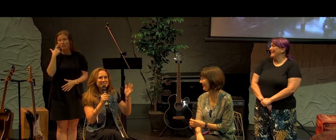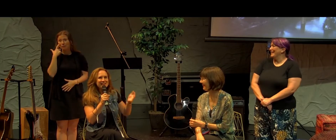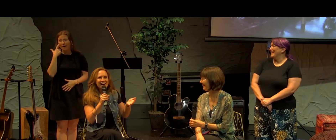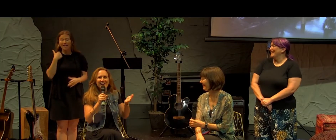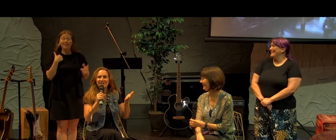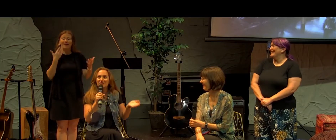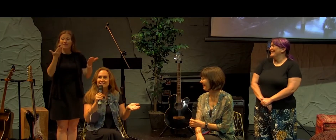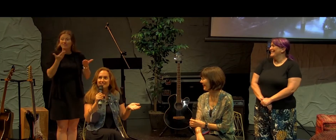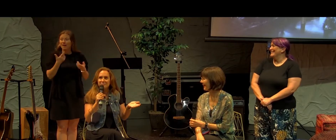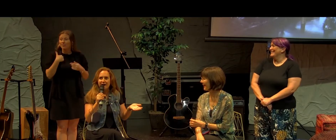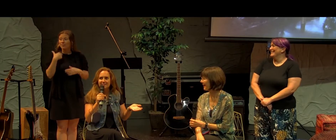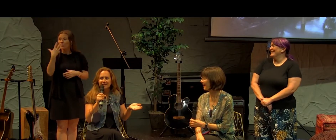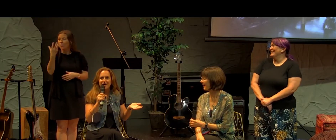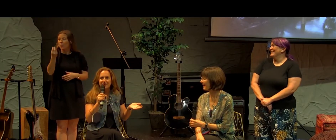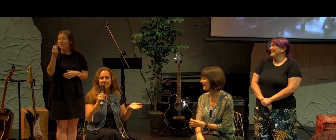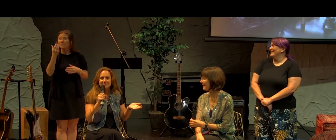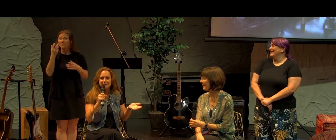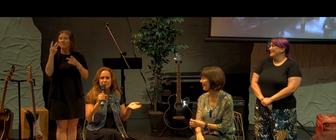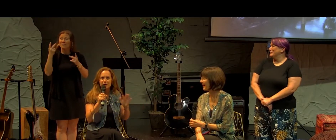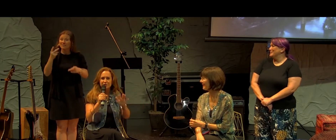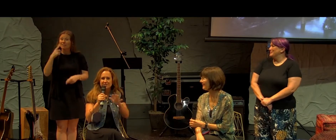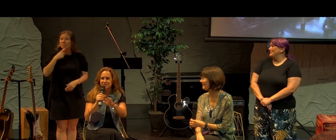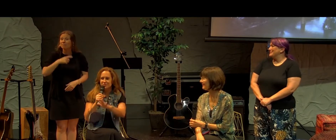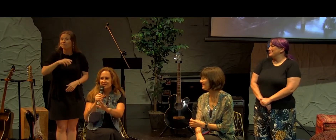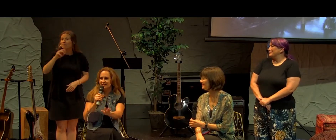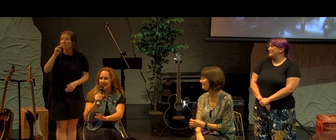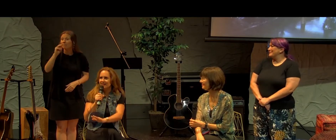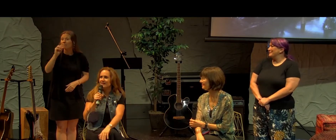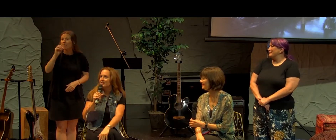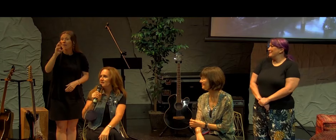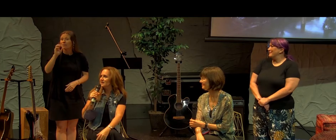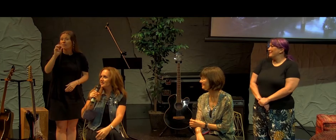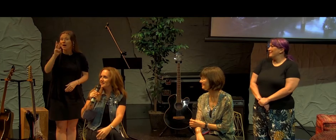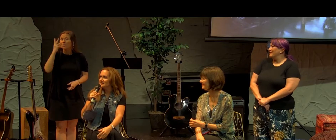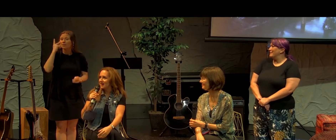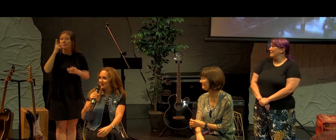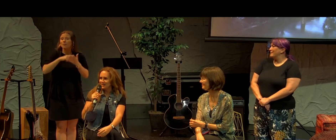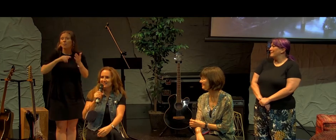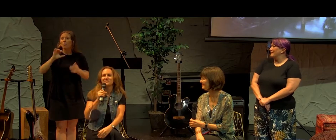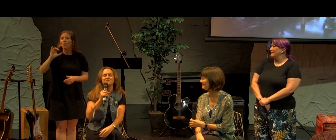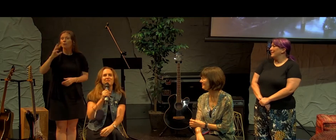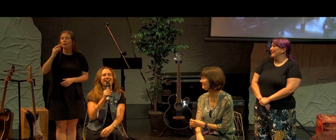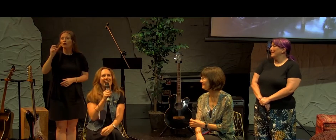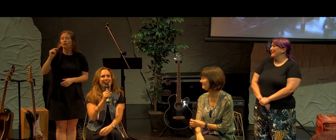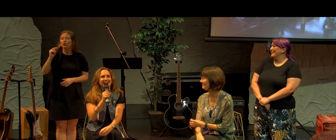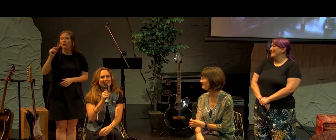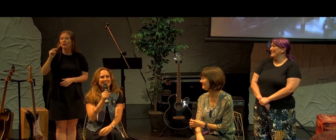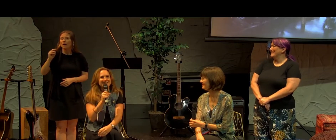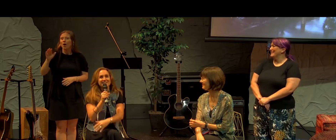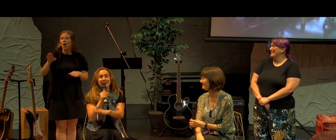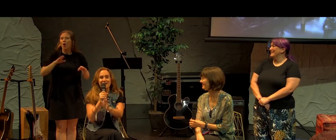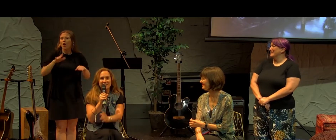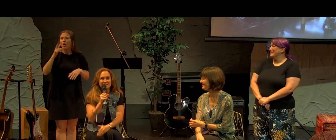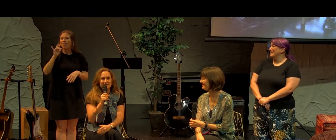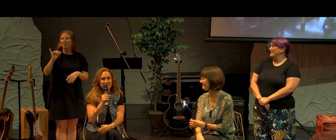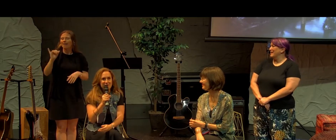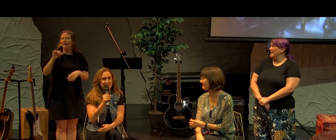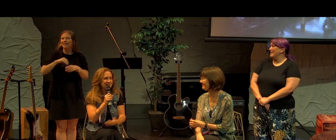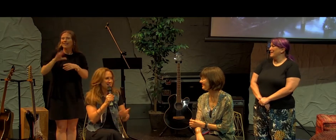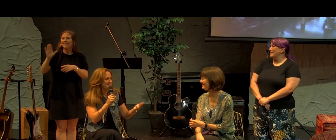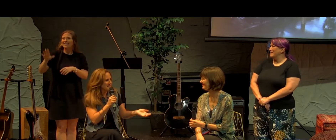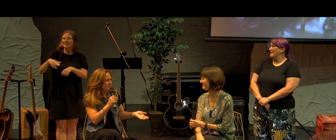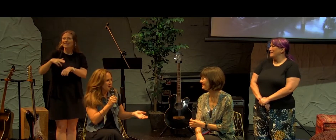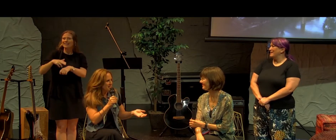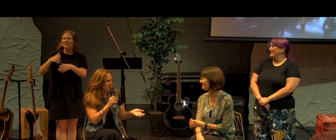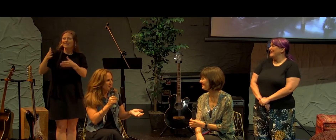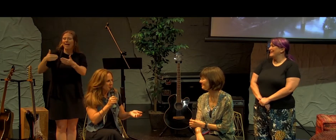to go visit Moscow and see what Christian was like in his element and see how things would go there and